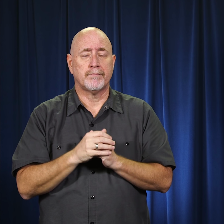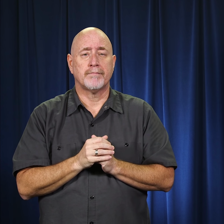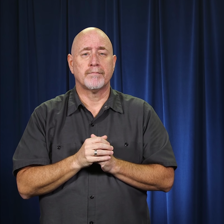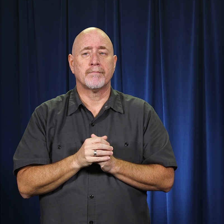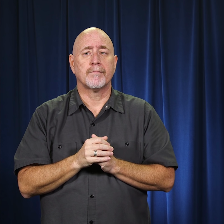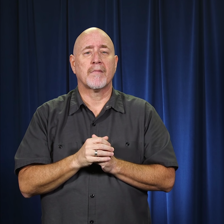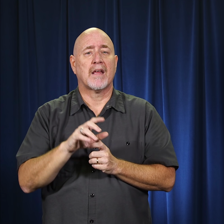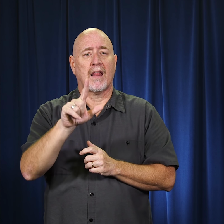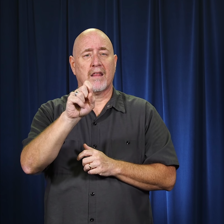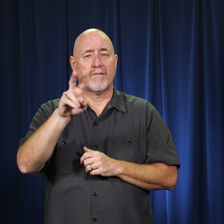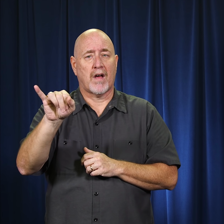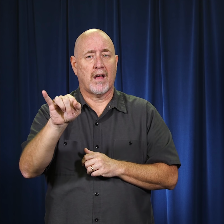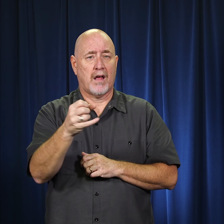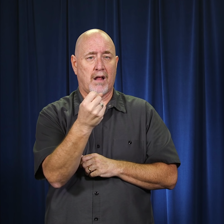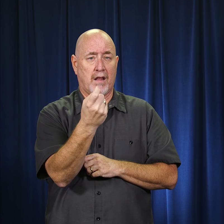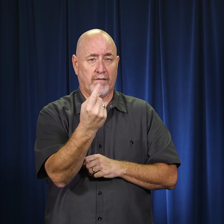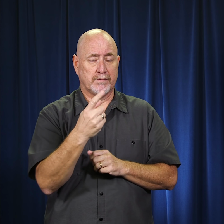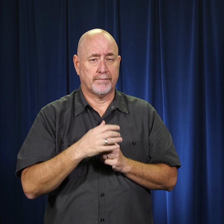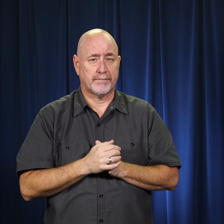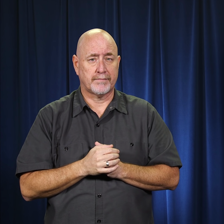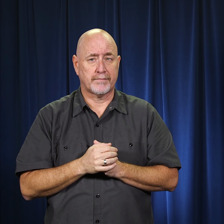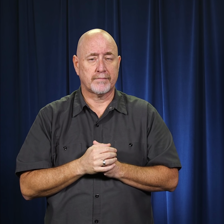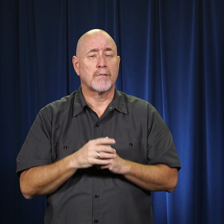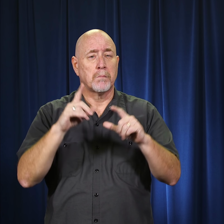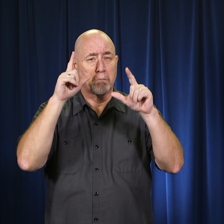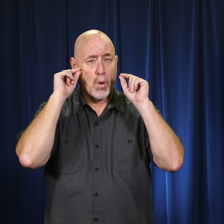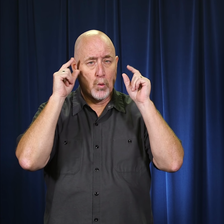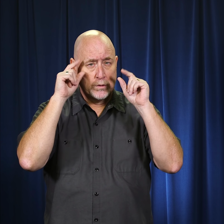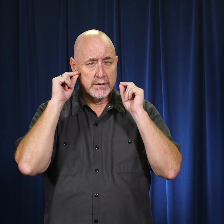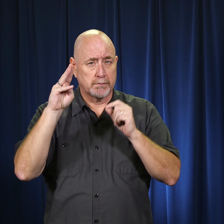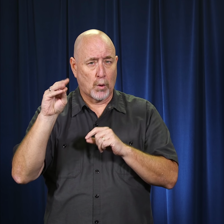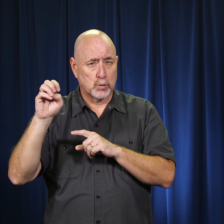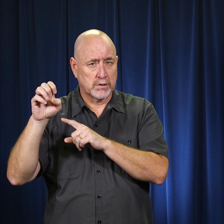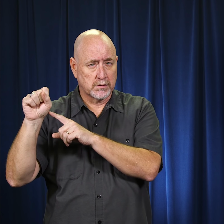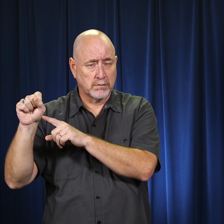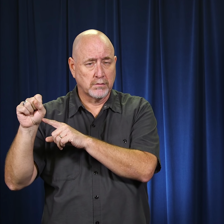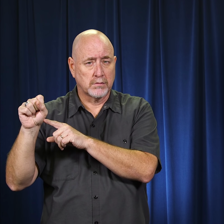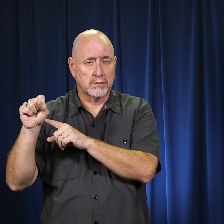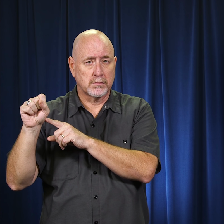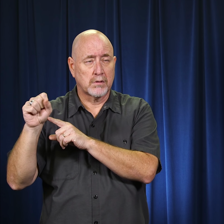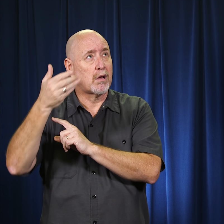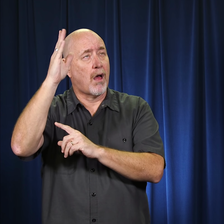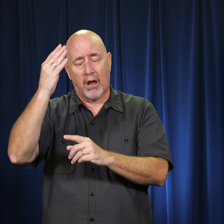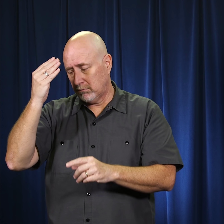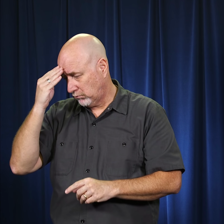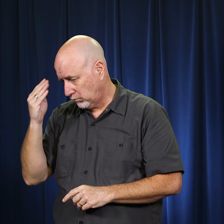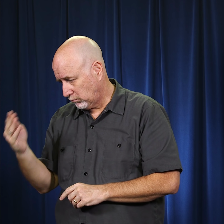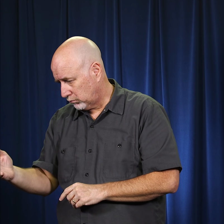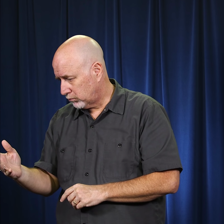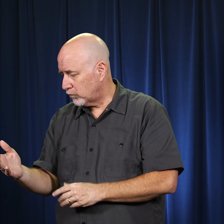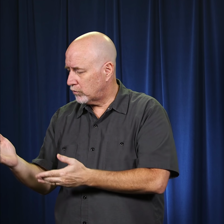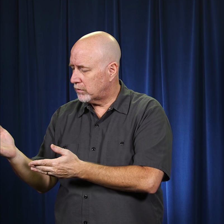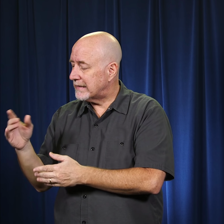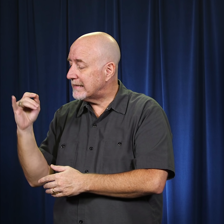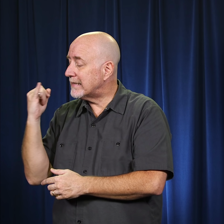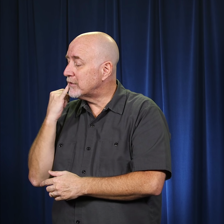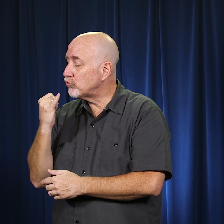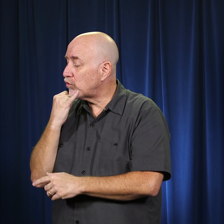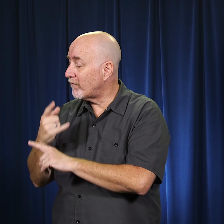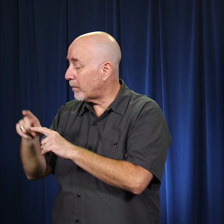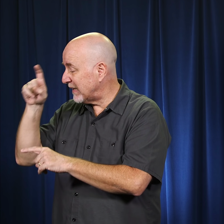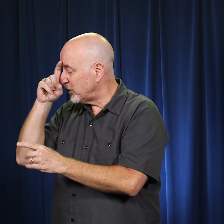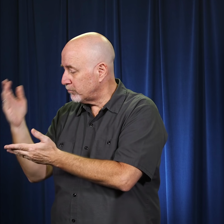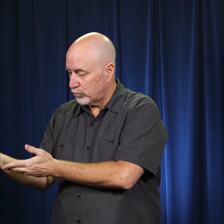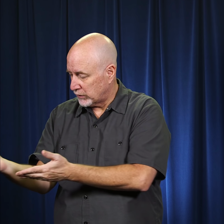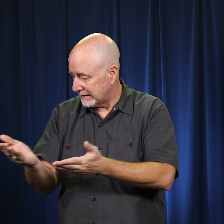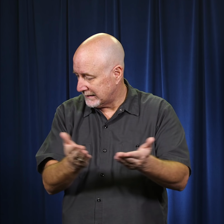foreknowledge is found in Leviticus 11. Moses was given instructions by God to bring the children of